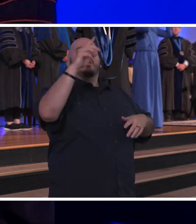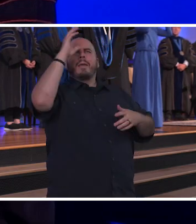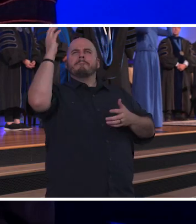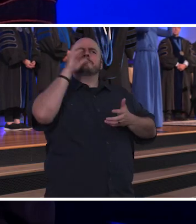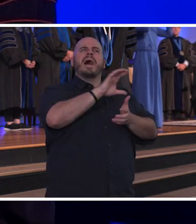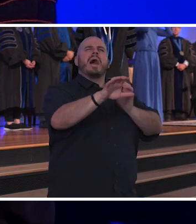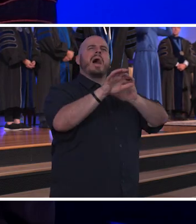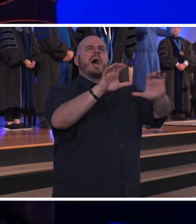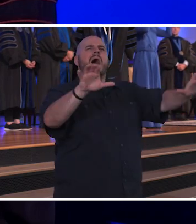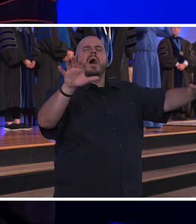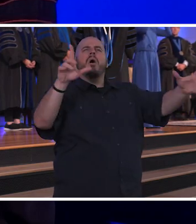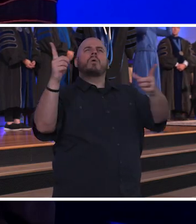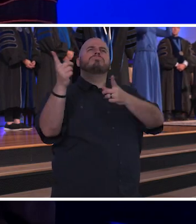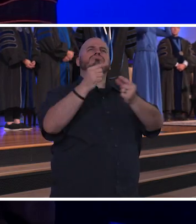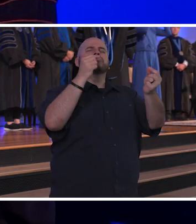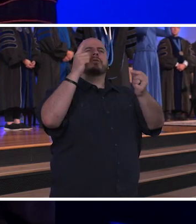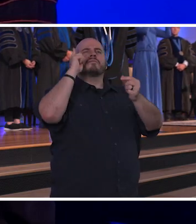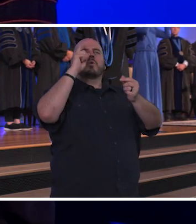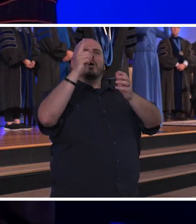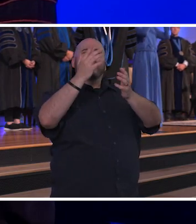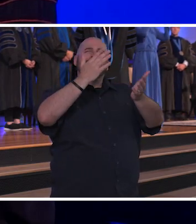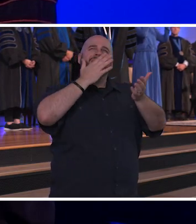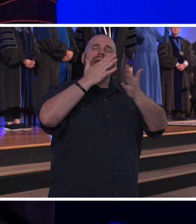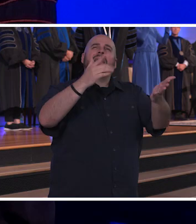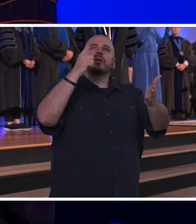thanking you for all things.